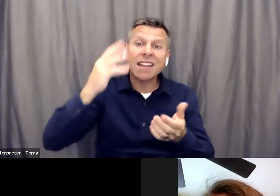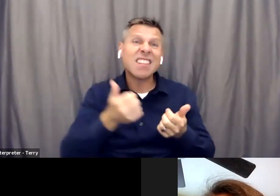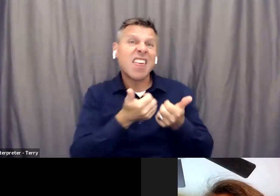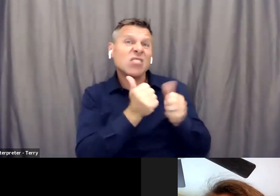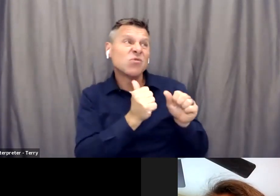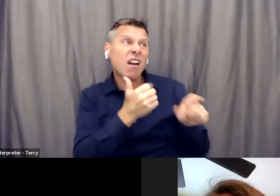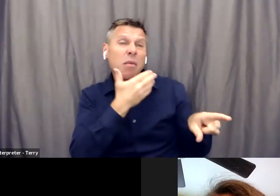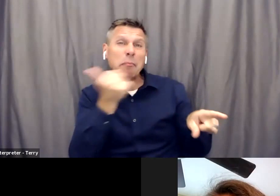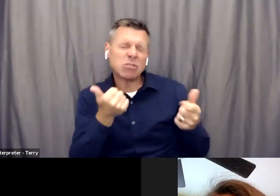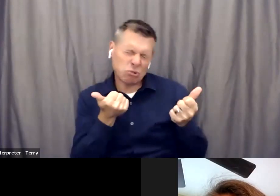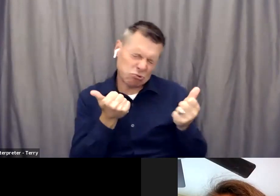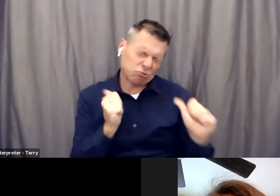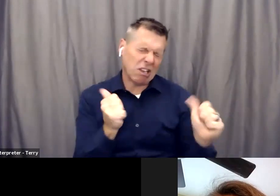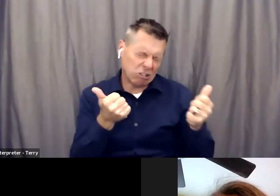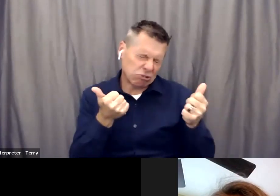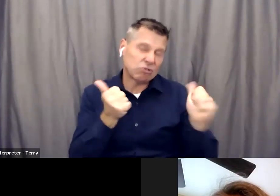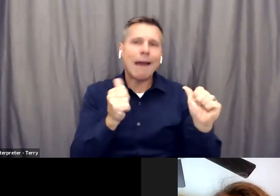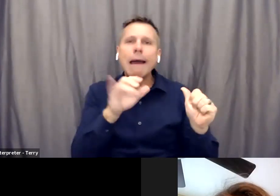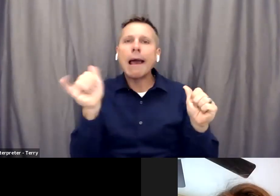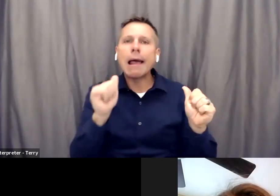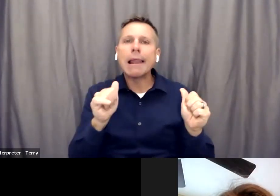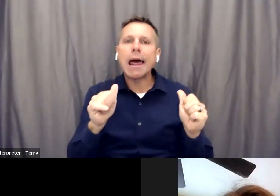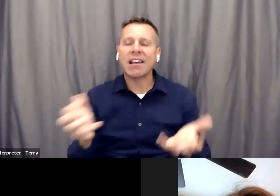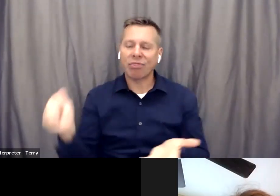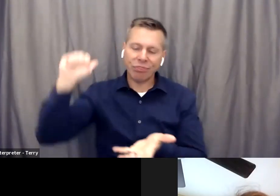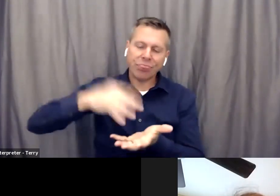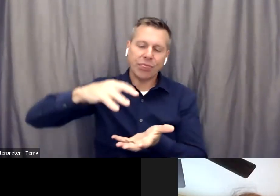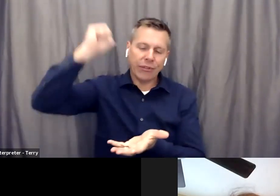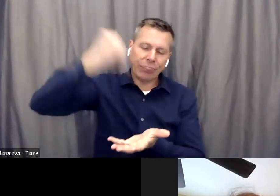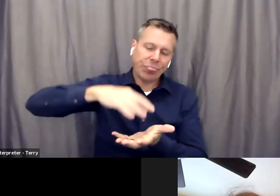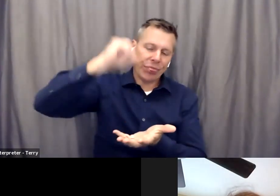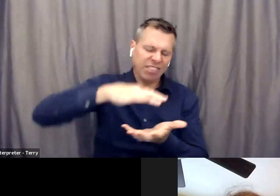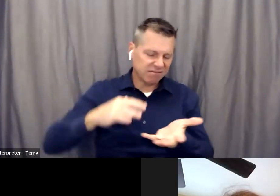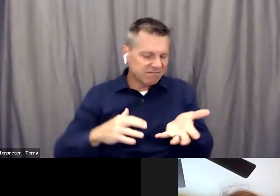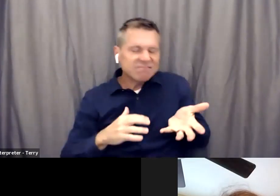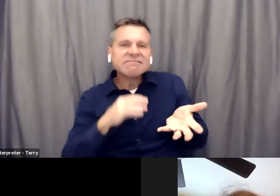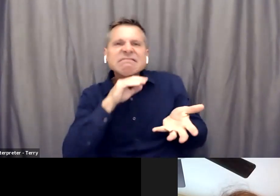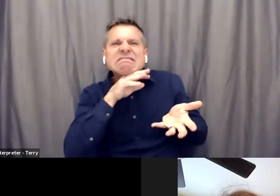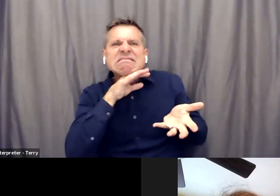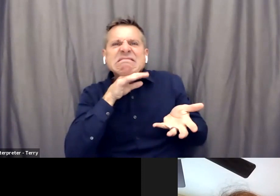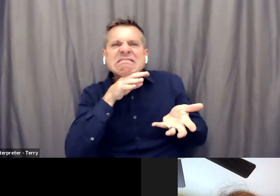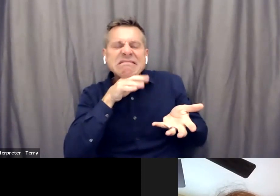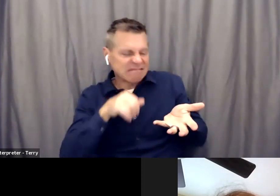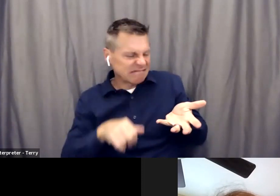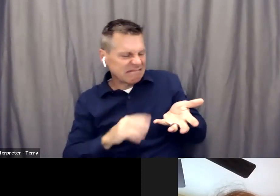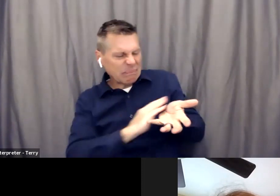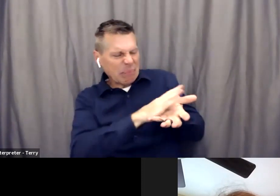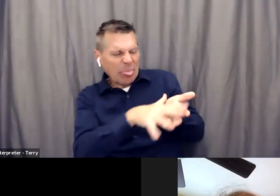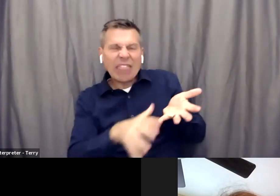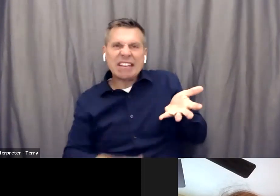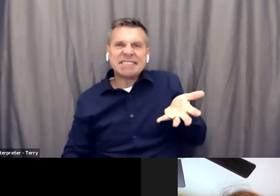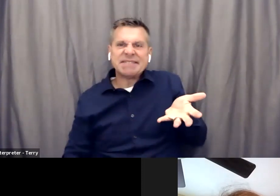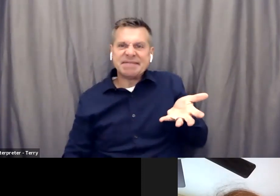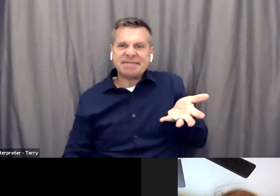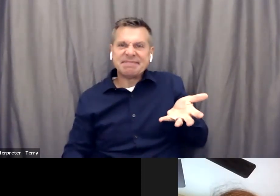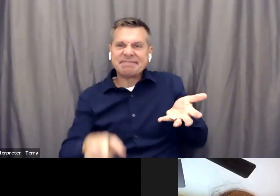it doesn't happen. It's just a complete mess. It's all over the place. It's all over the place. And